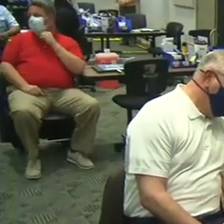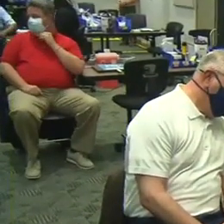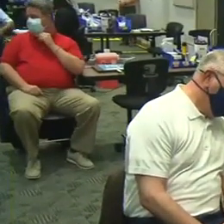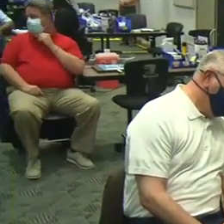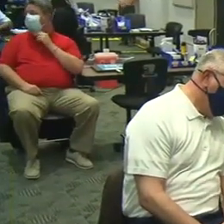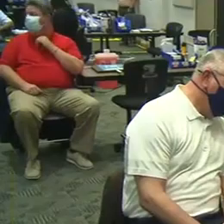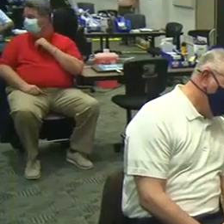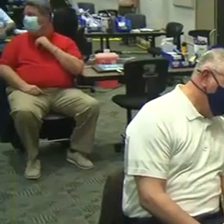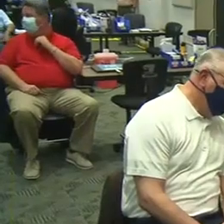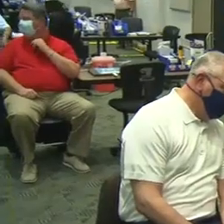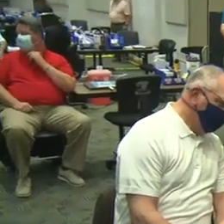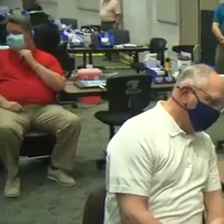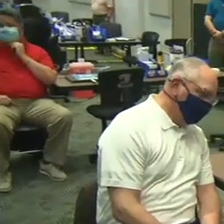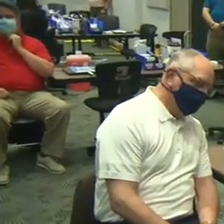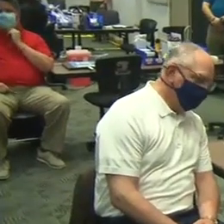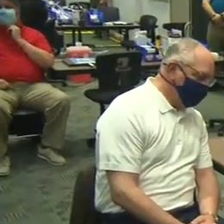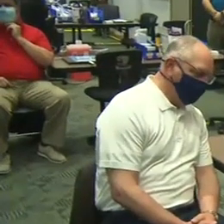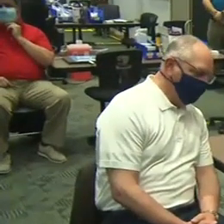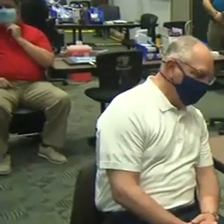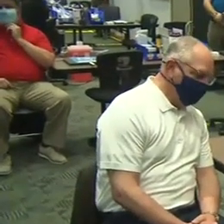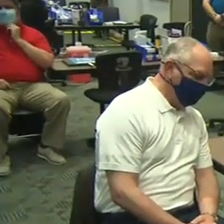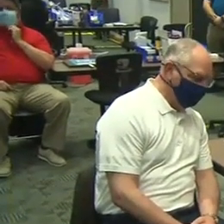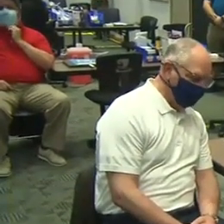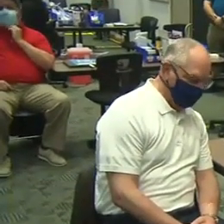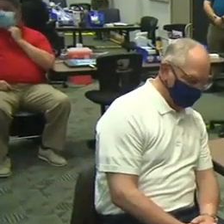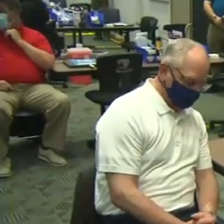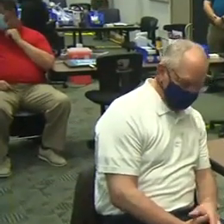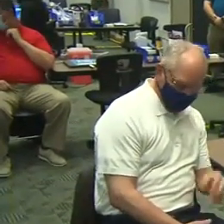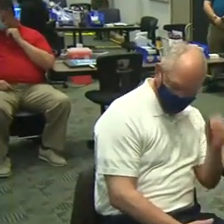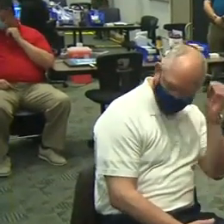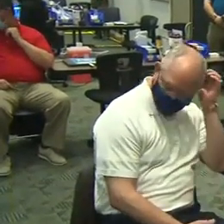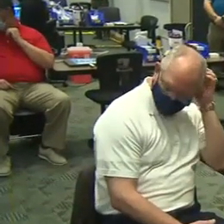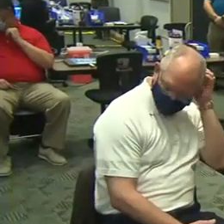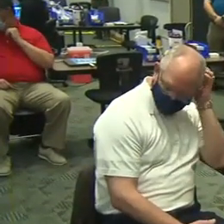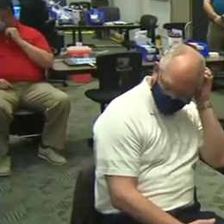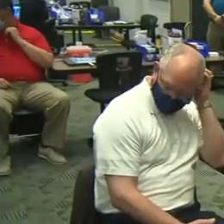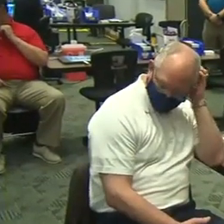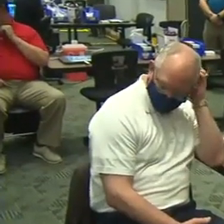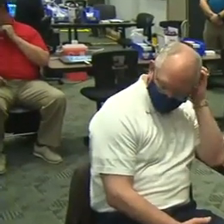you ever had a life-threatening allergic reaction to the vaccine?